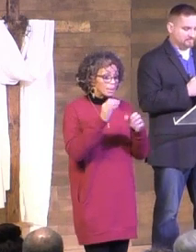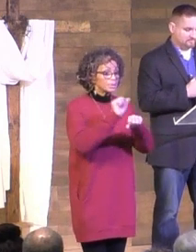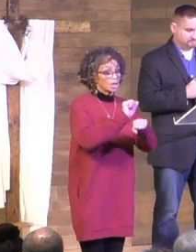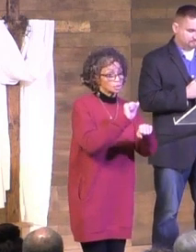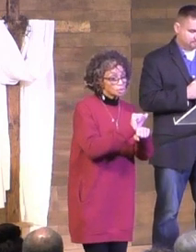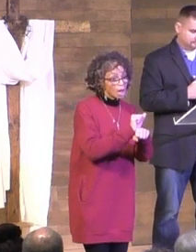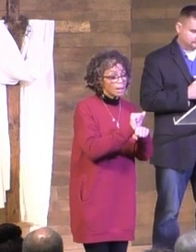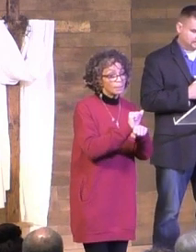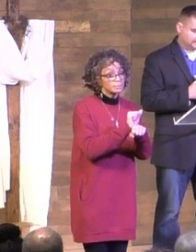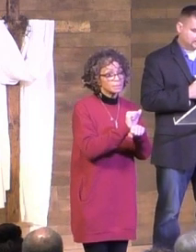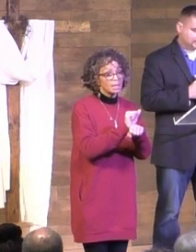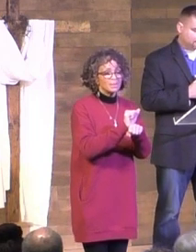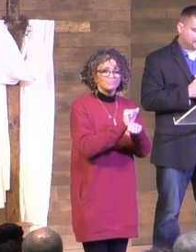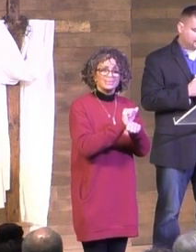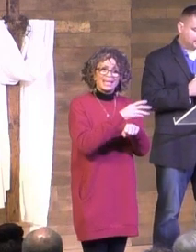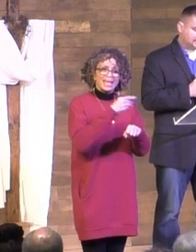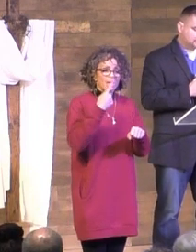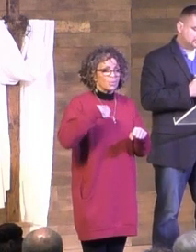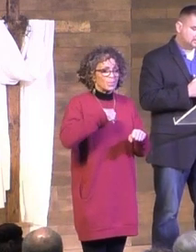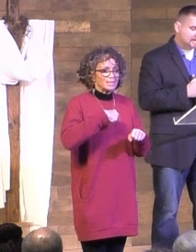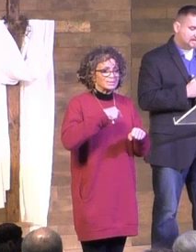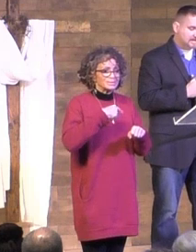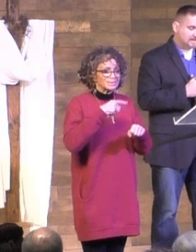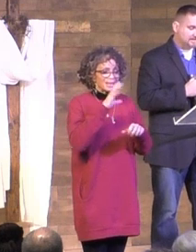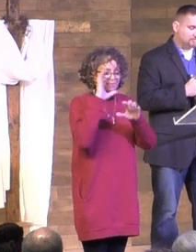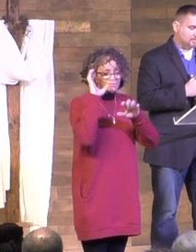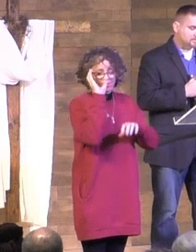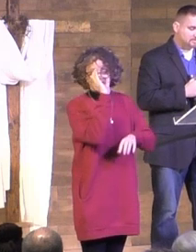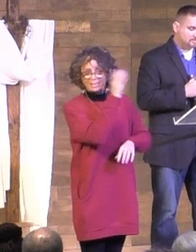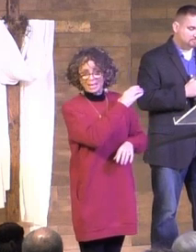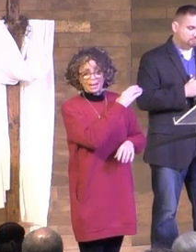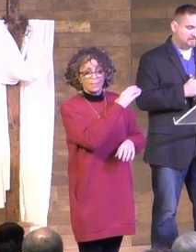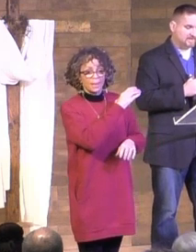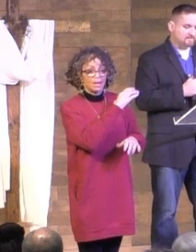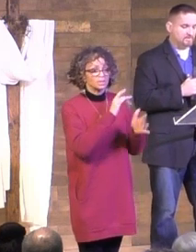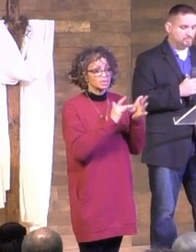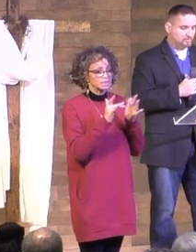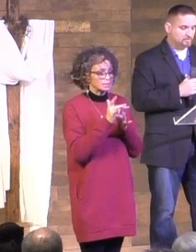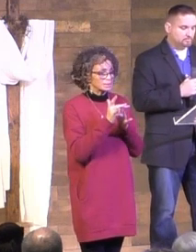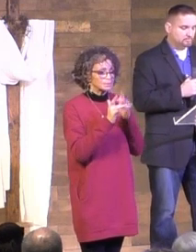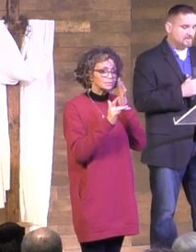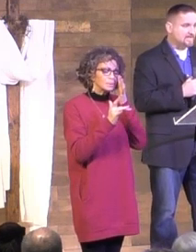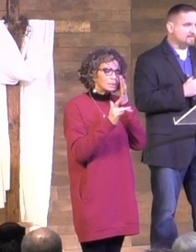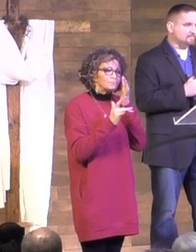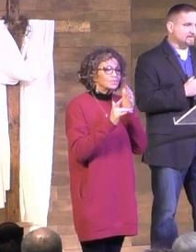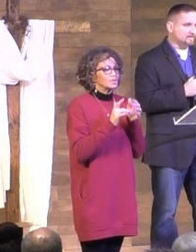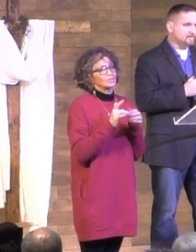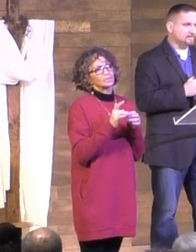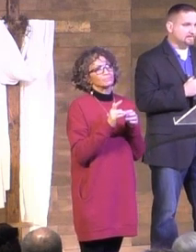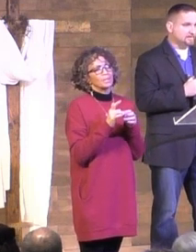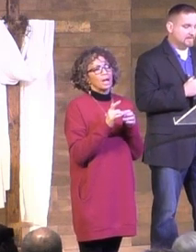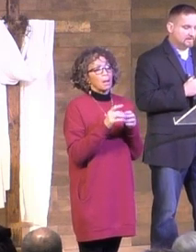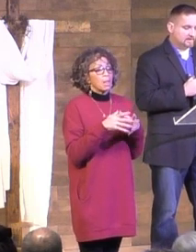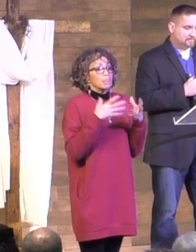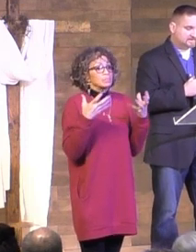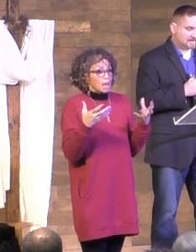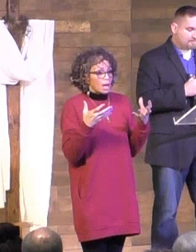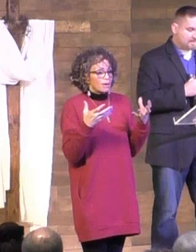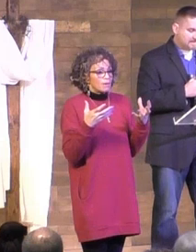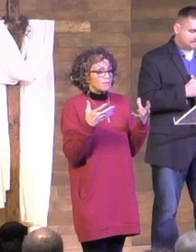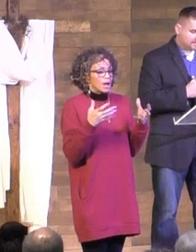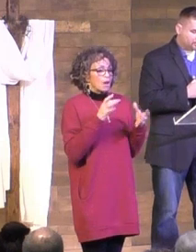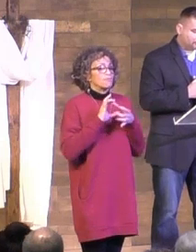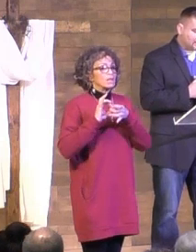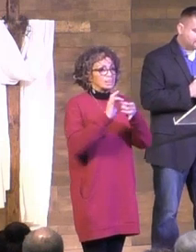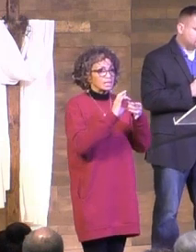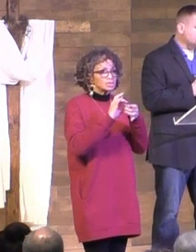picture. Biblically, Christianity is personal, individual, and intimate. But it's not meant